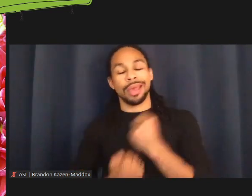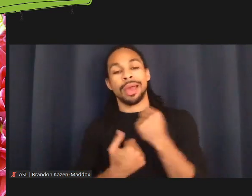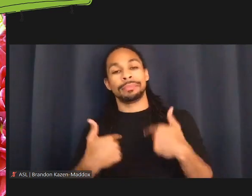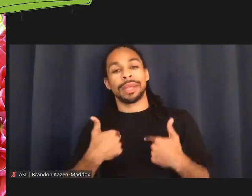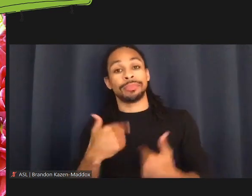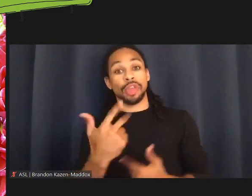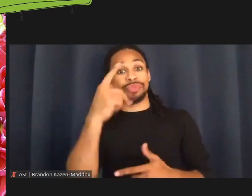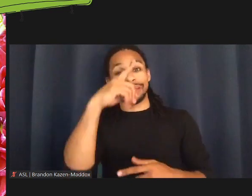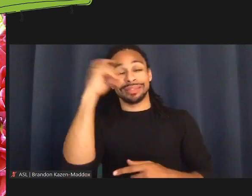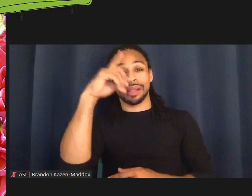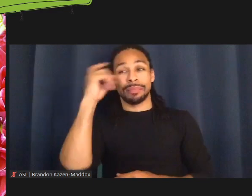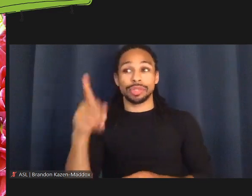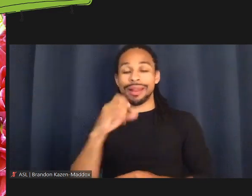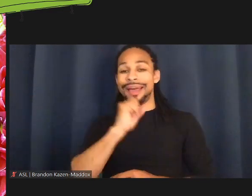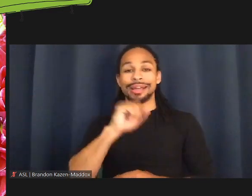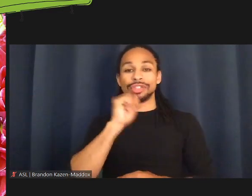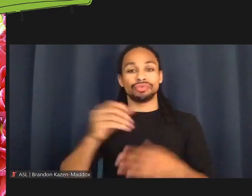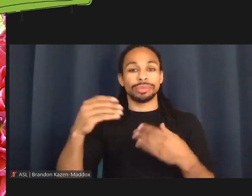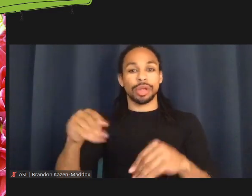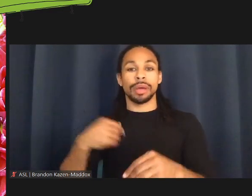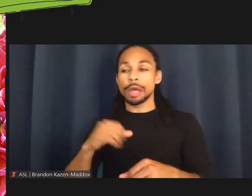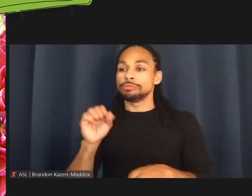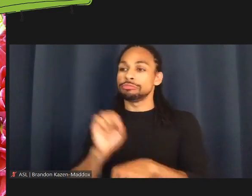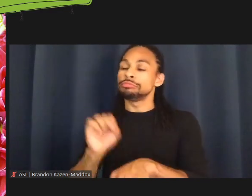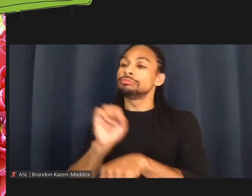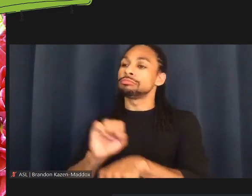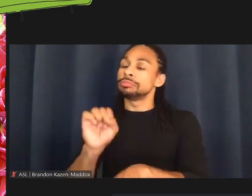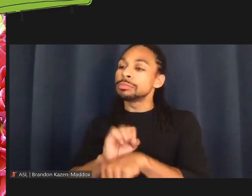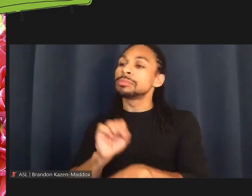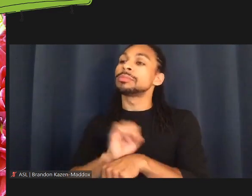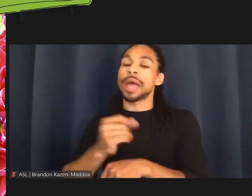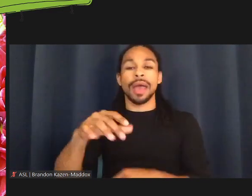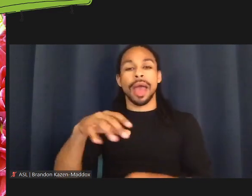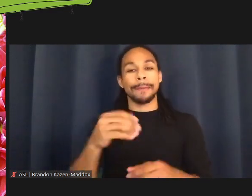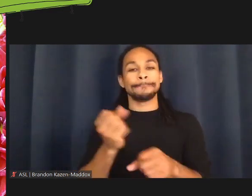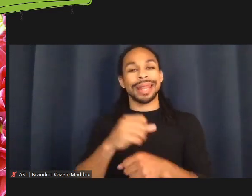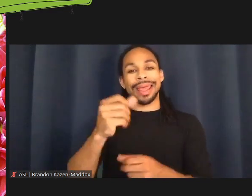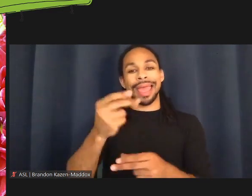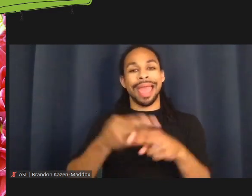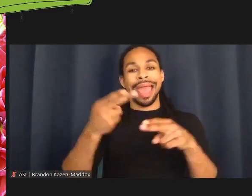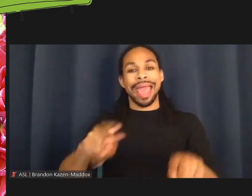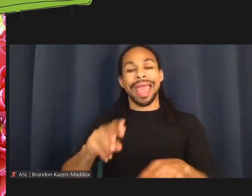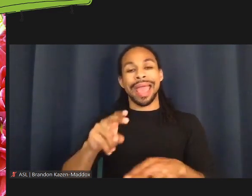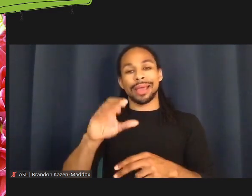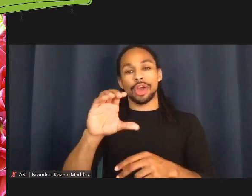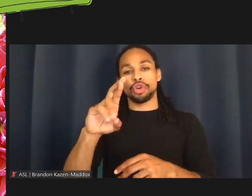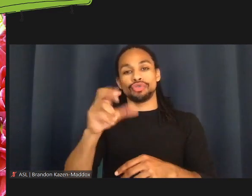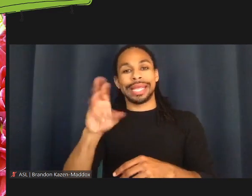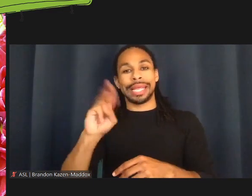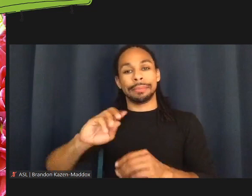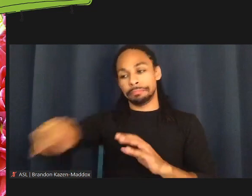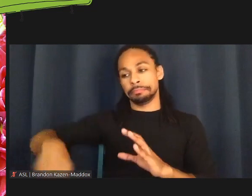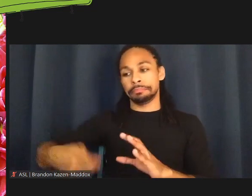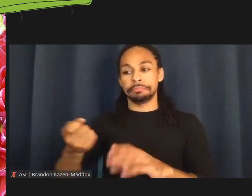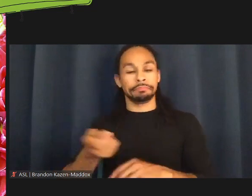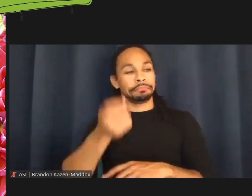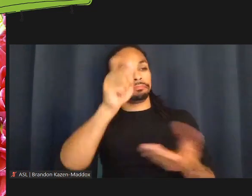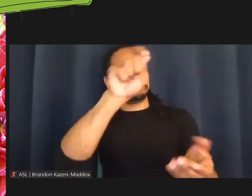I made 2 egg creams. One during training, it found the drain. Brash Boston accent ordered a chocolate